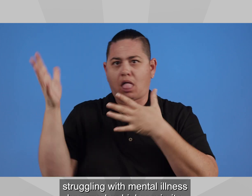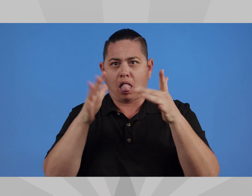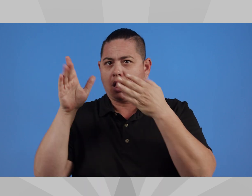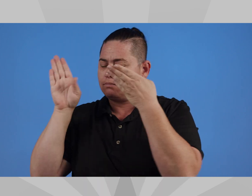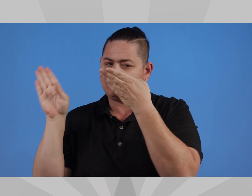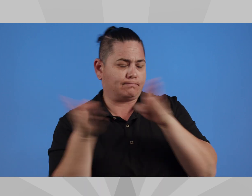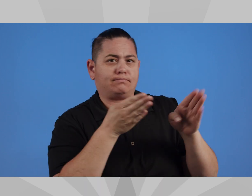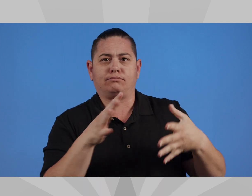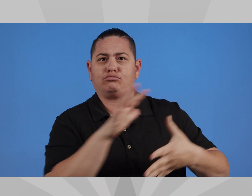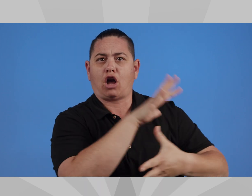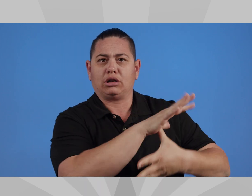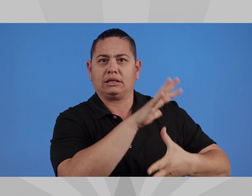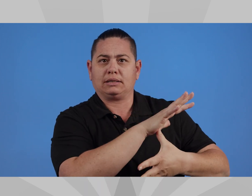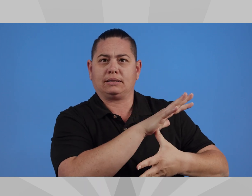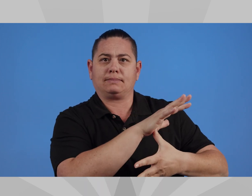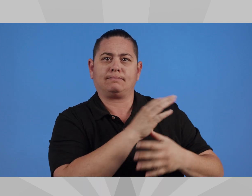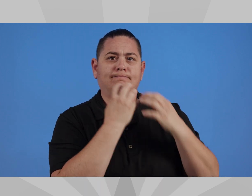priority.